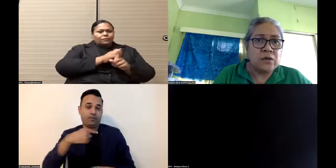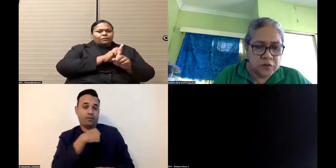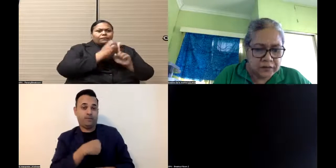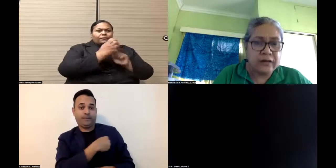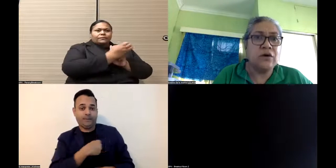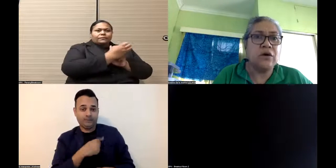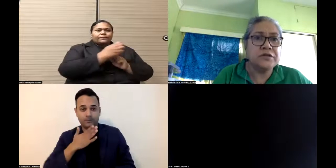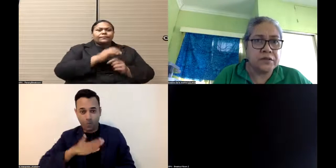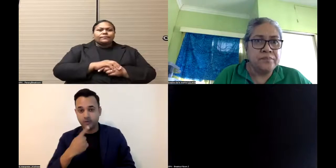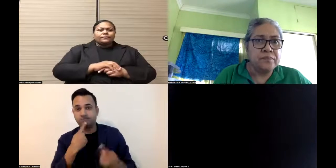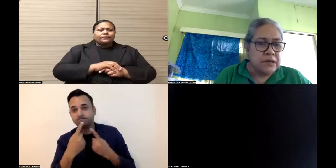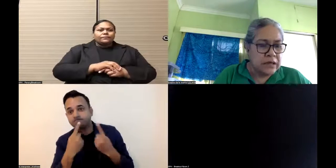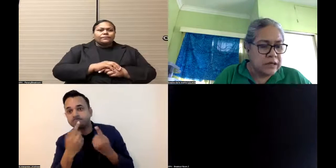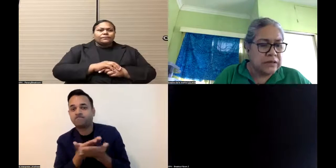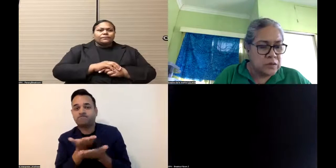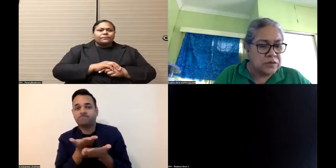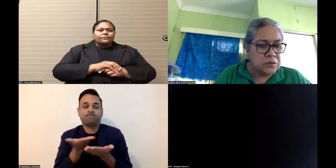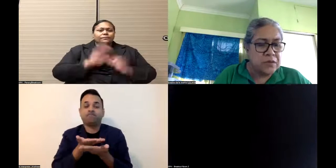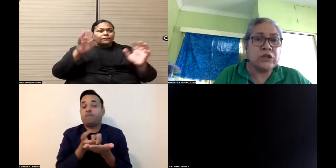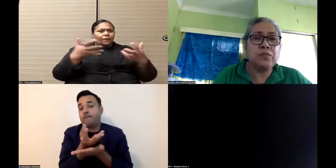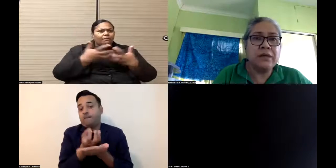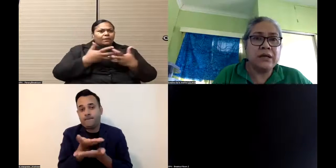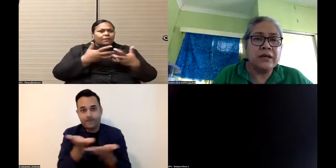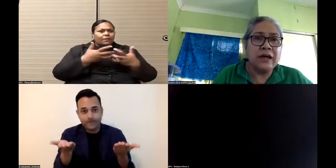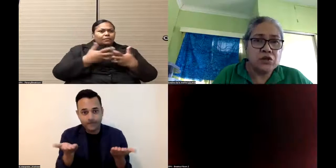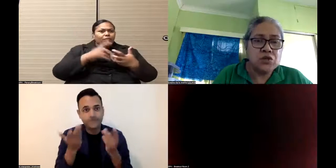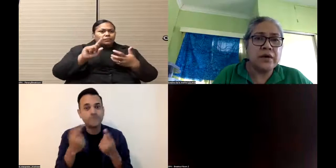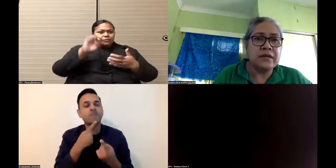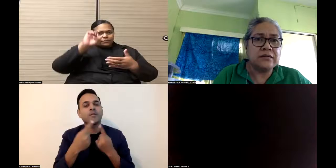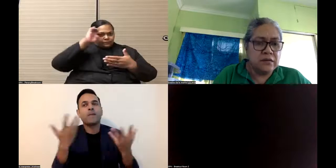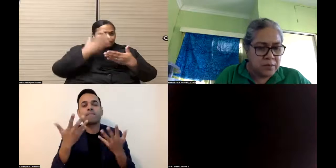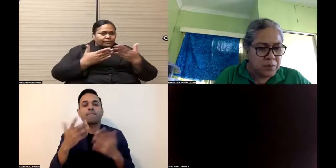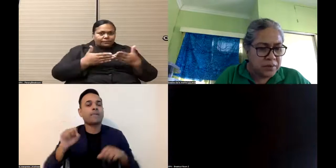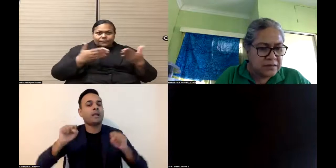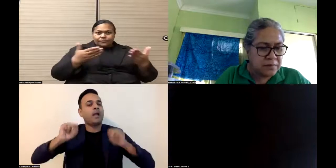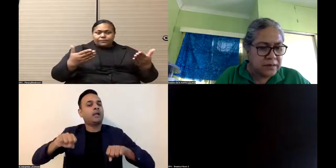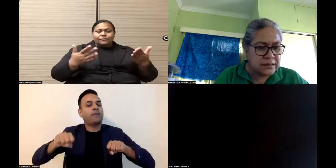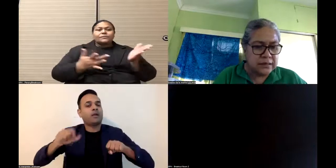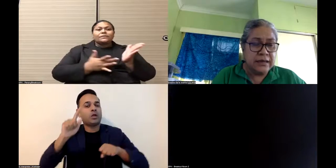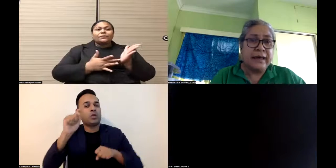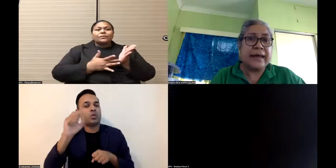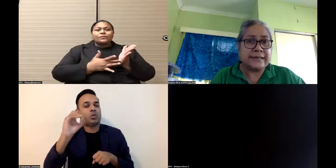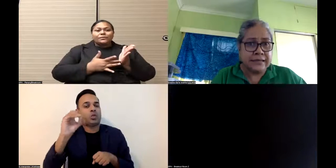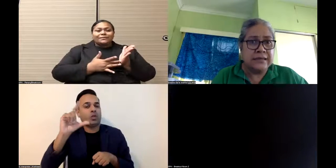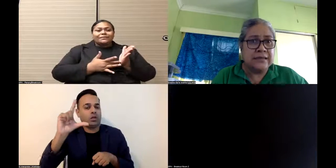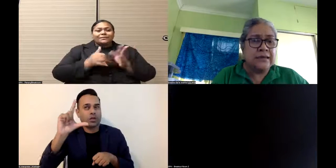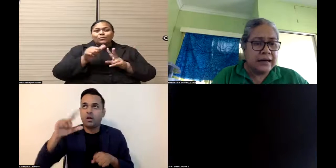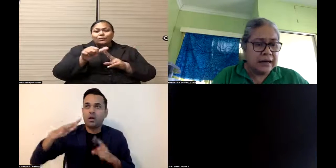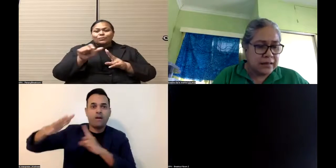in terms of technology is also need to be ensure that people with disability